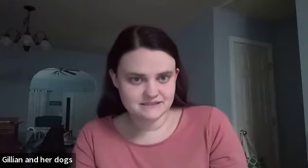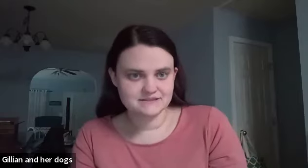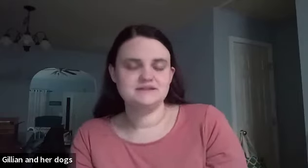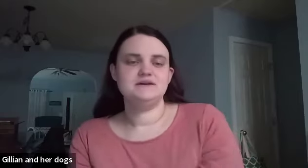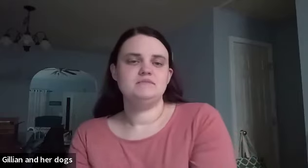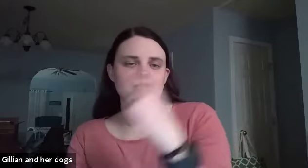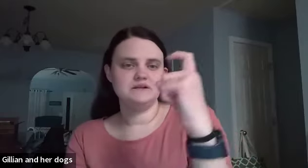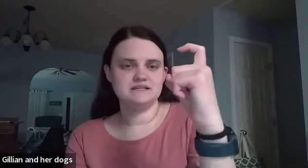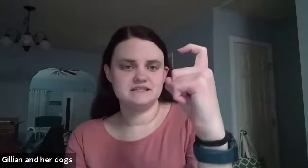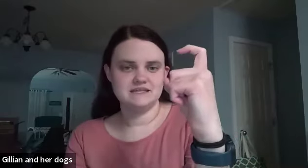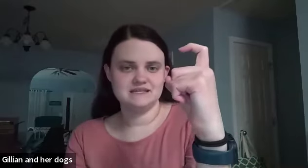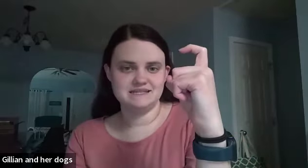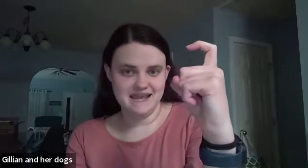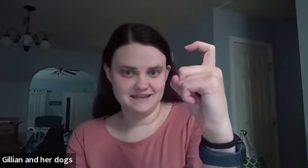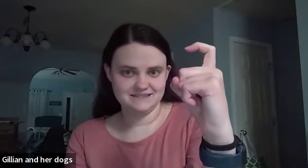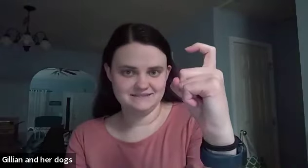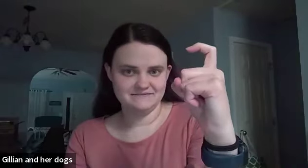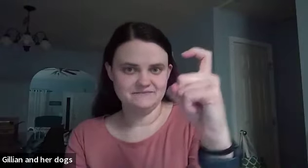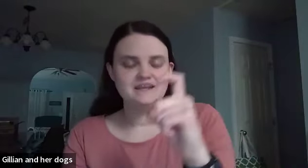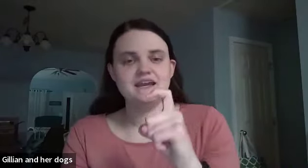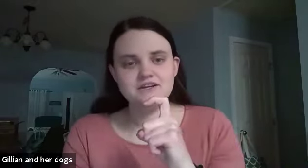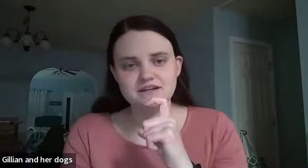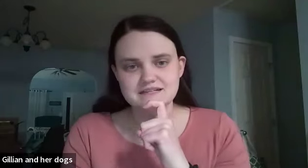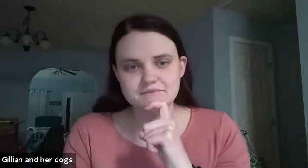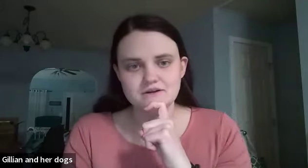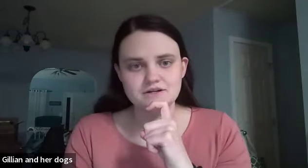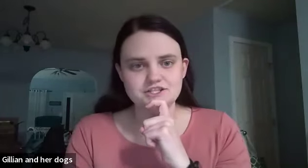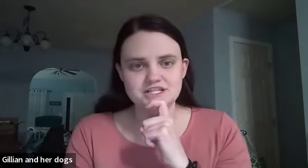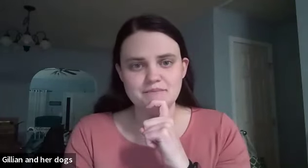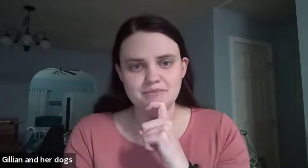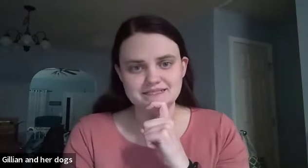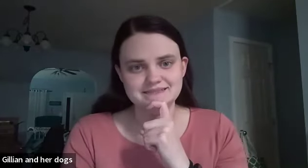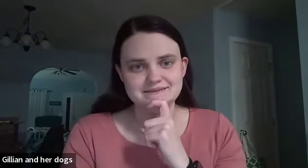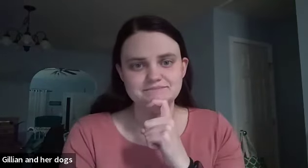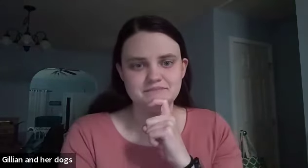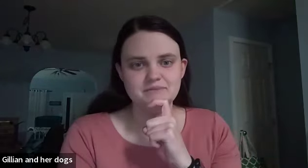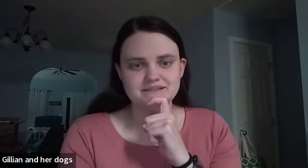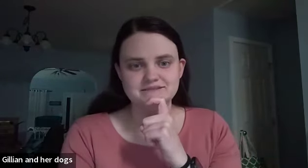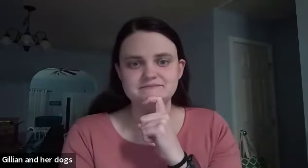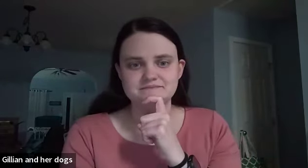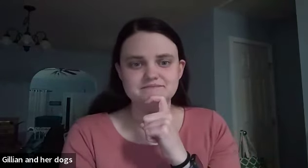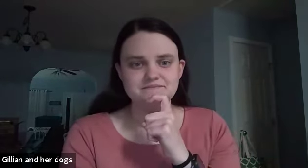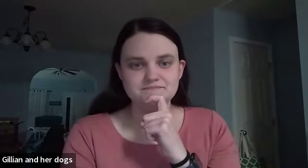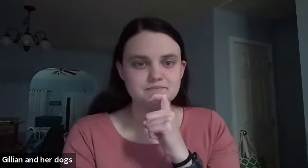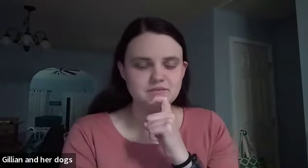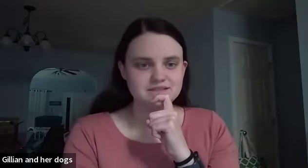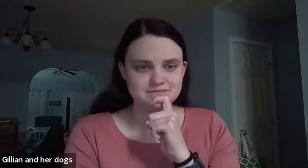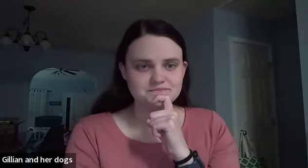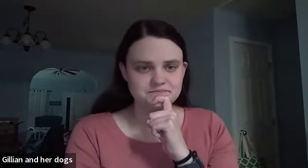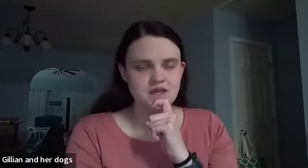Publix. Publix is an X, and you're going to tap it on your chin. Publix. Publix. Publix.